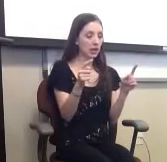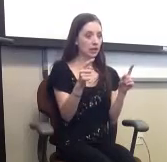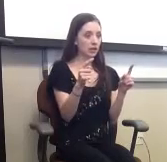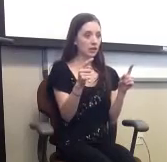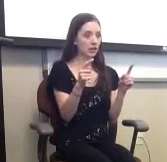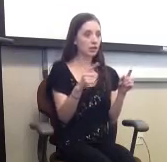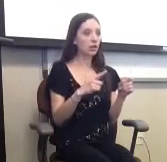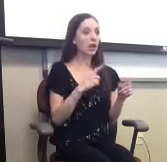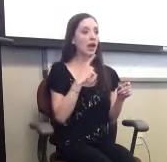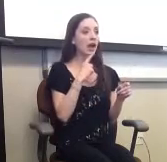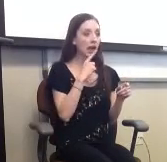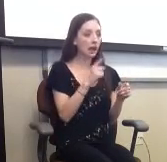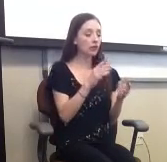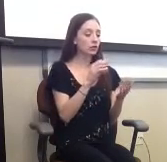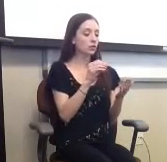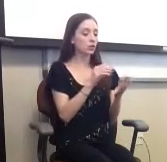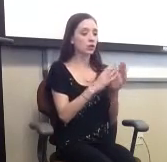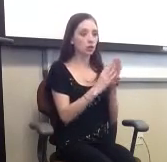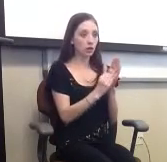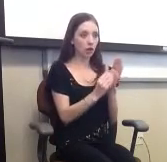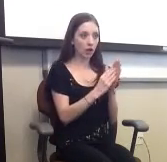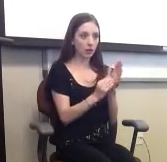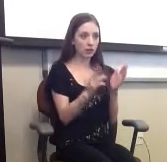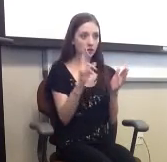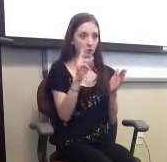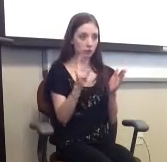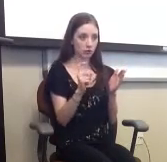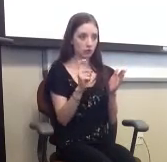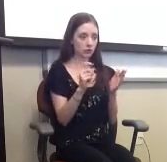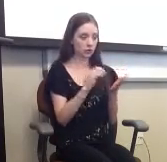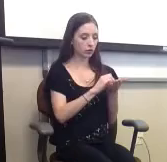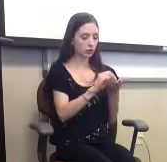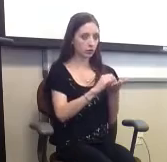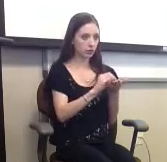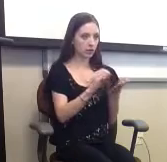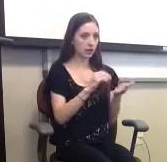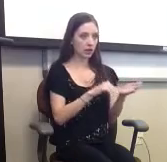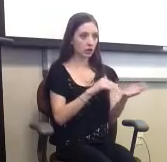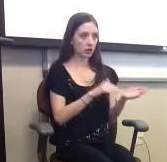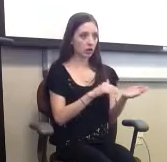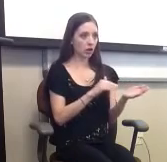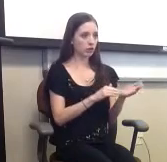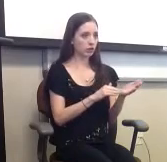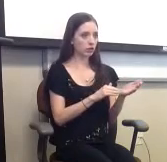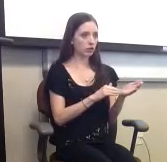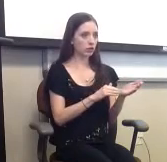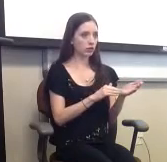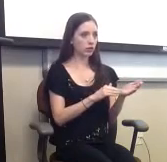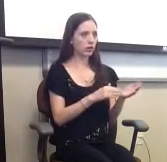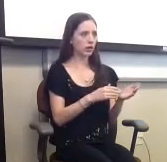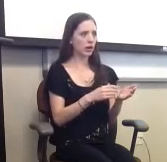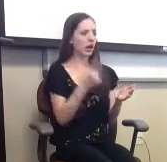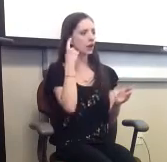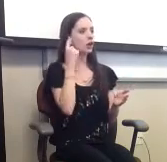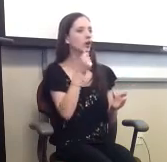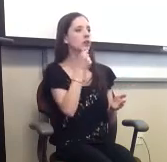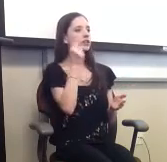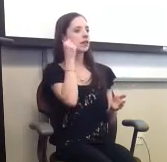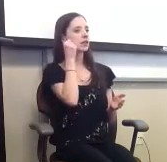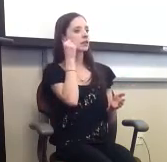a doctor, because your client leaves, I heard somebody yesterday, somebody at the home office, was calling